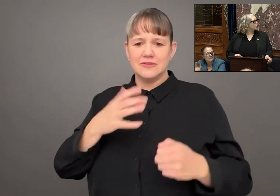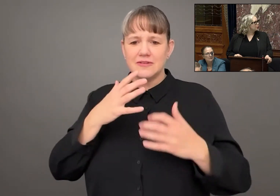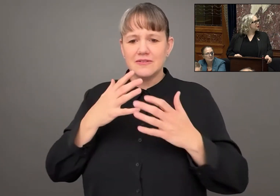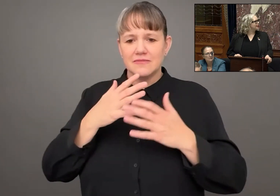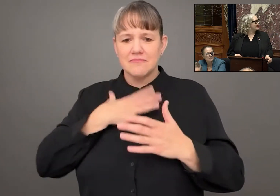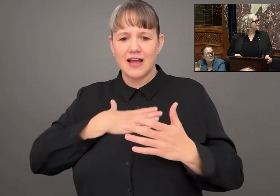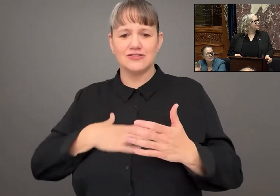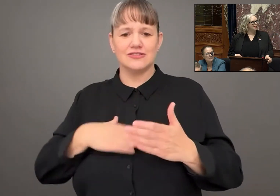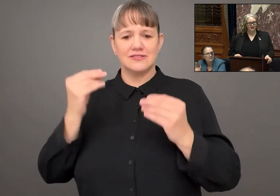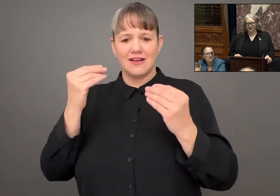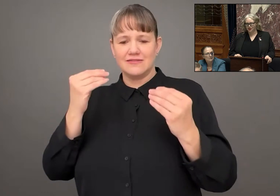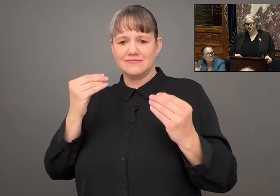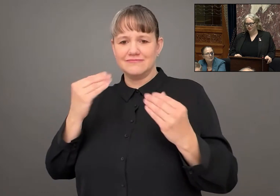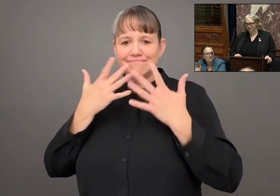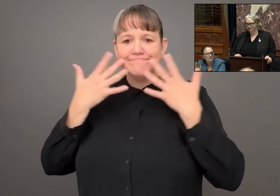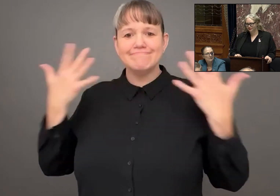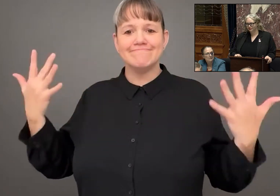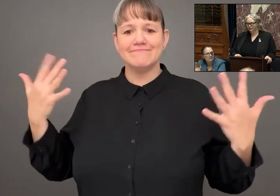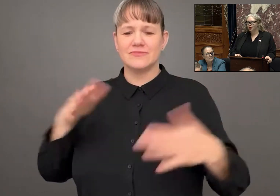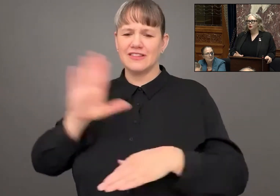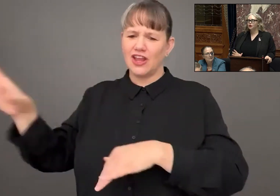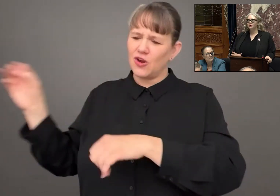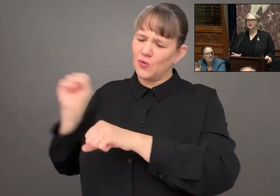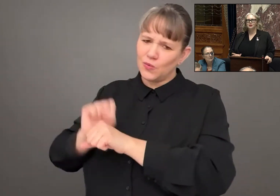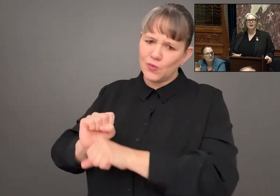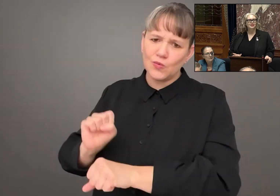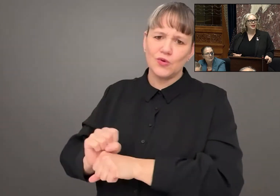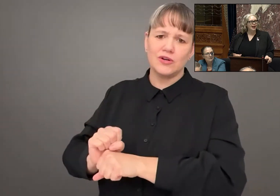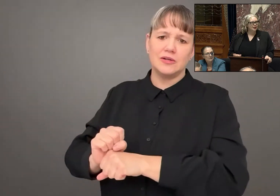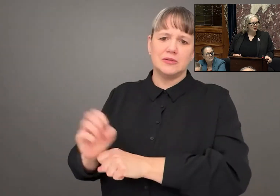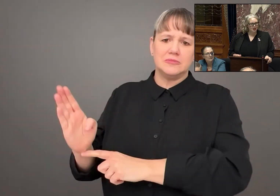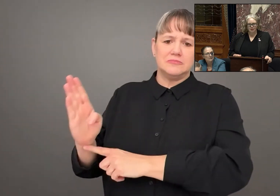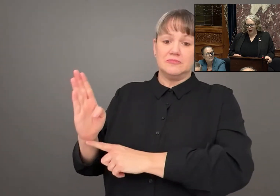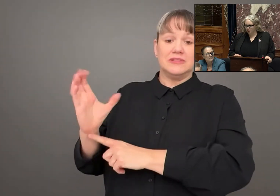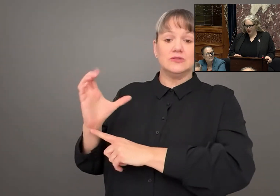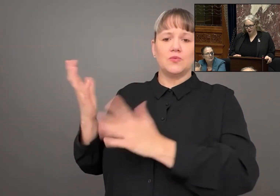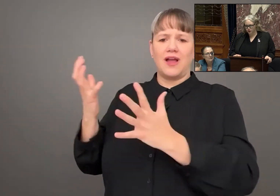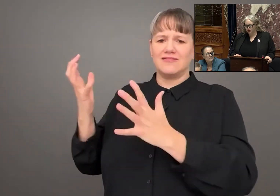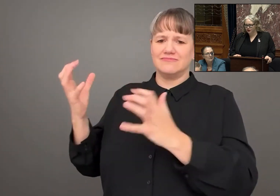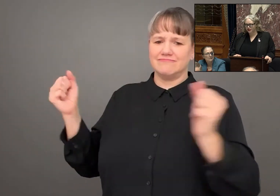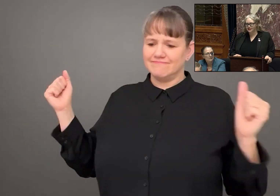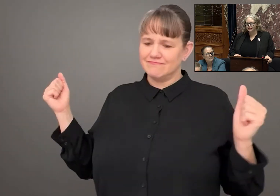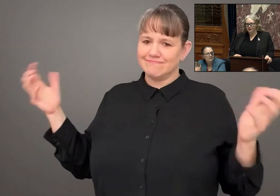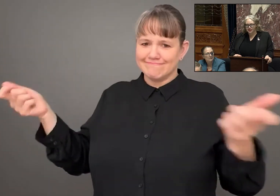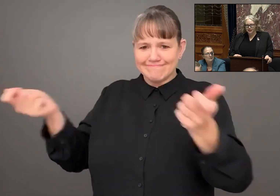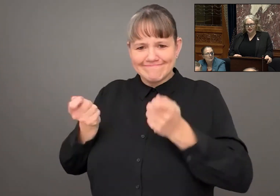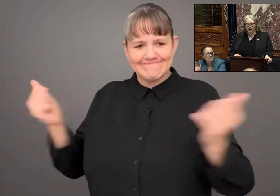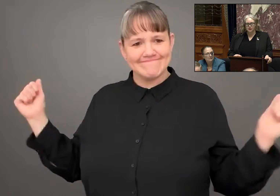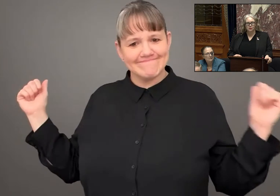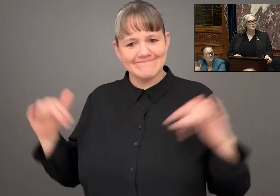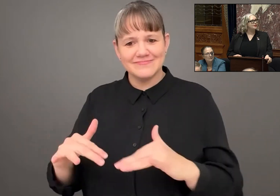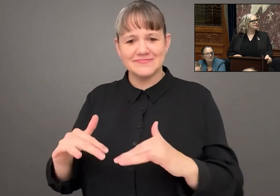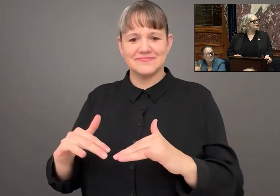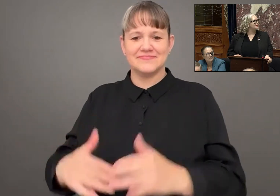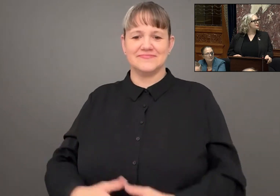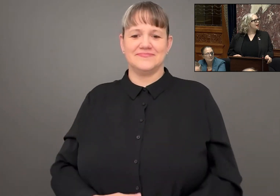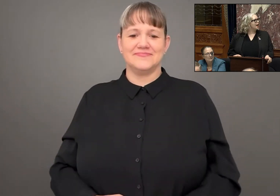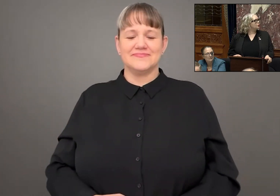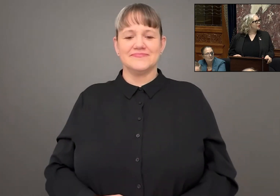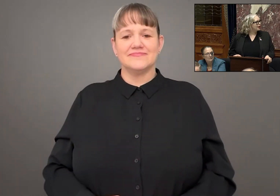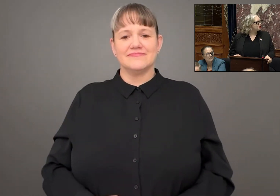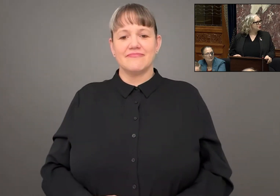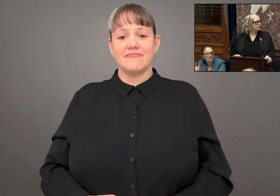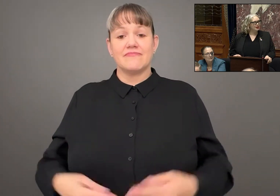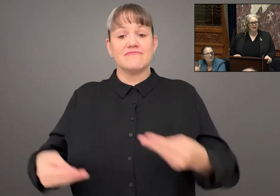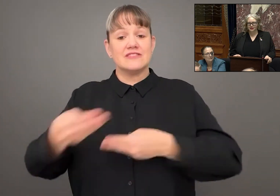a world-class destination. Tourism is an economic powerhouse with nearly 17,000 businesses